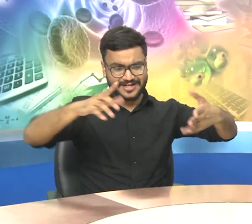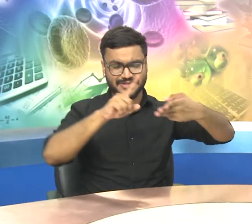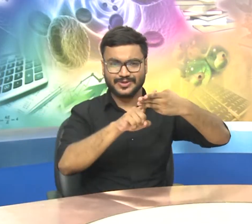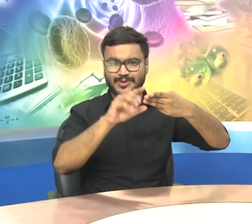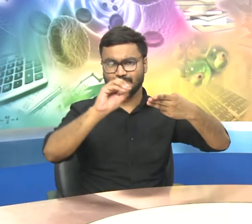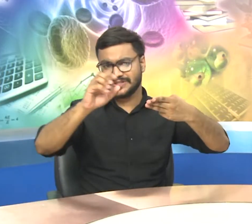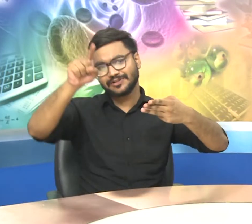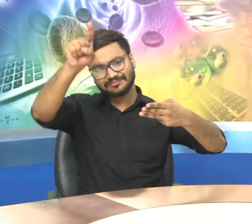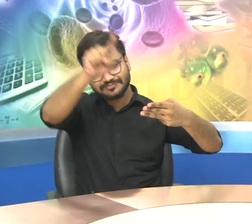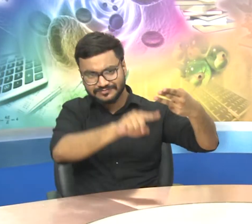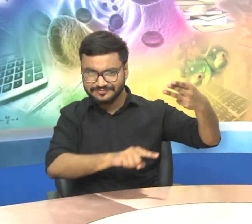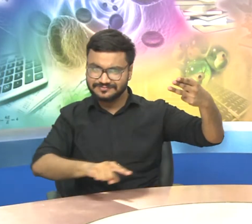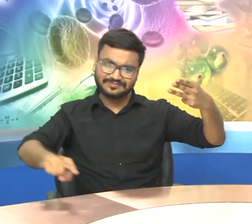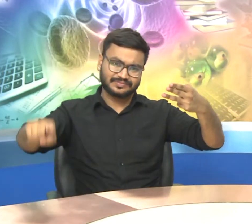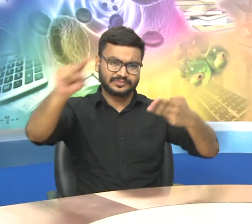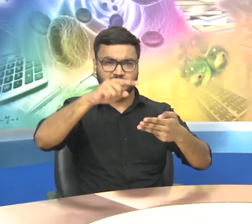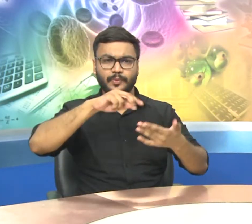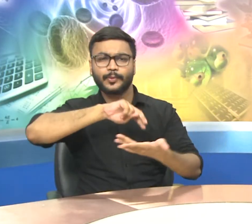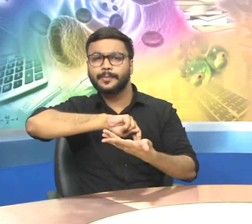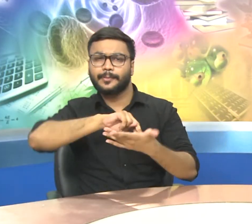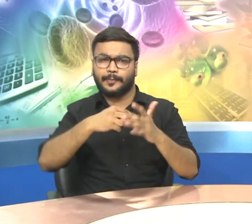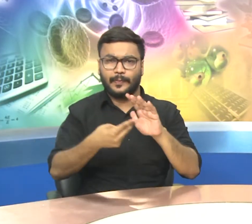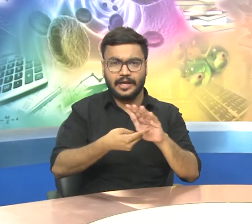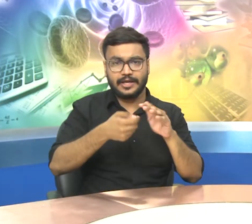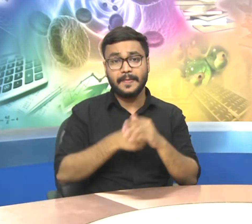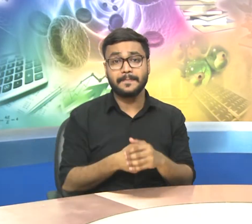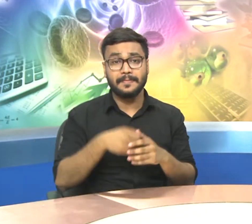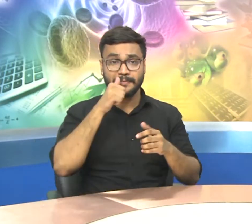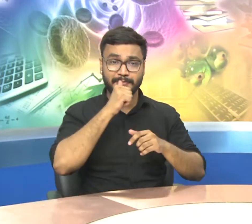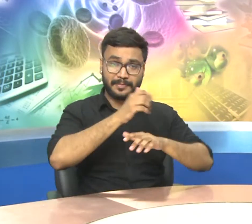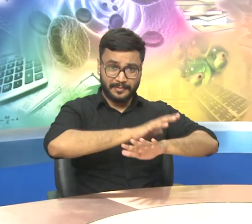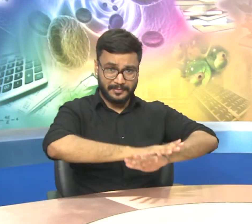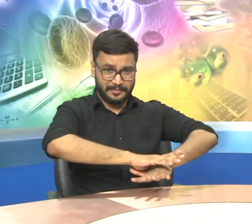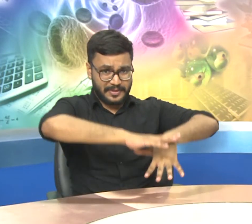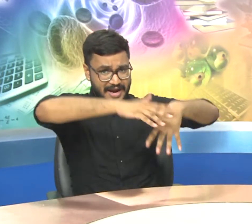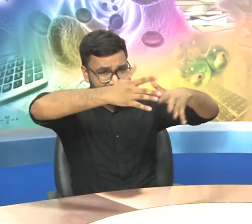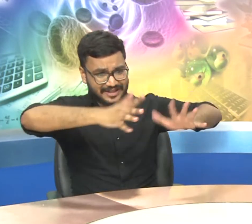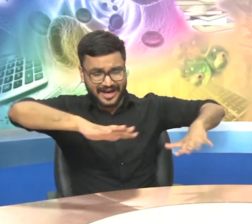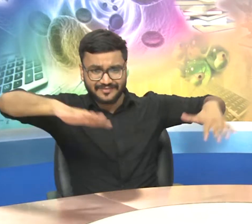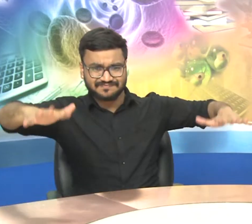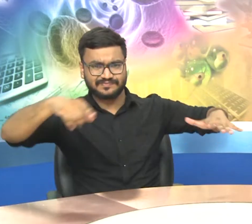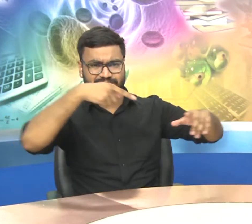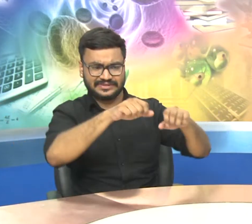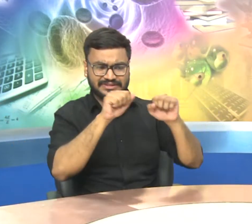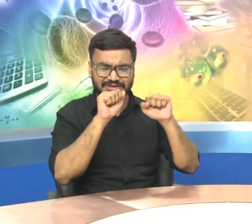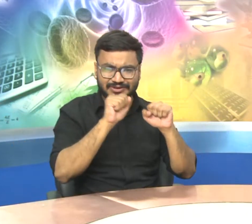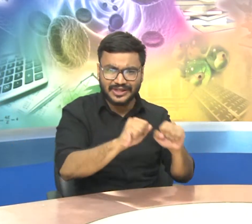part. At first, we have learned the pond ecosystem.